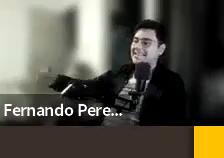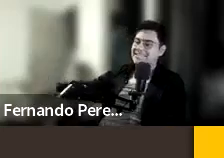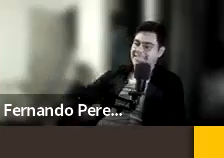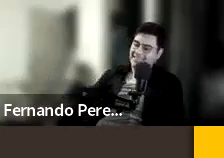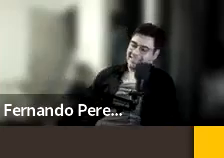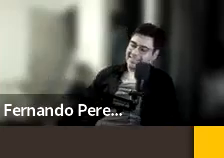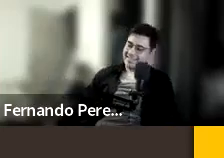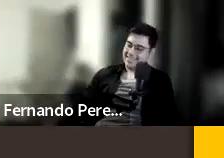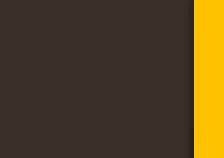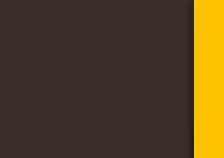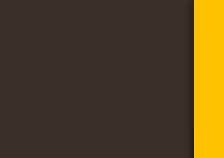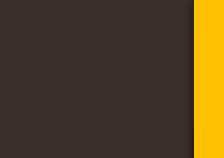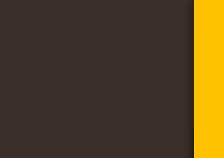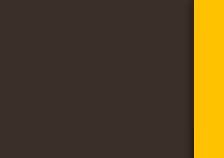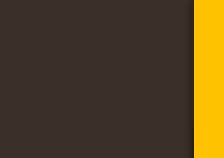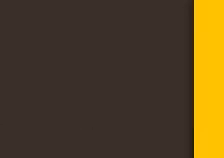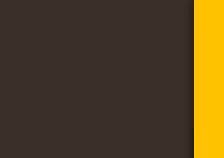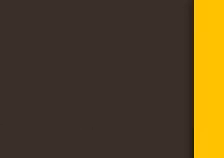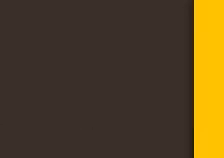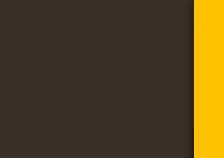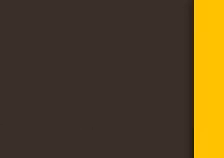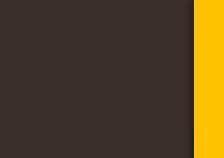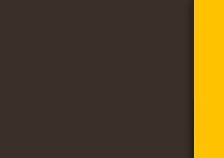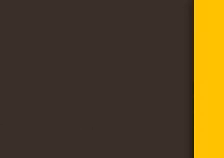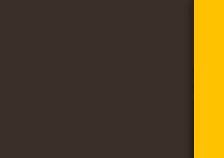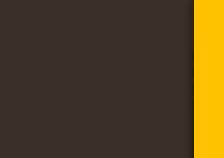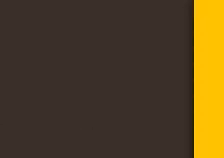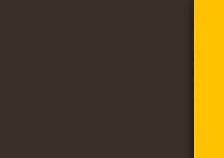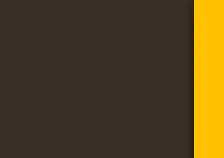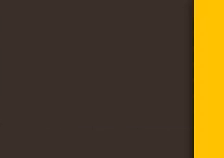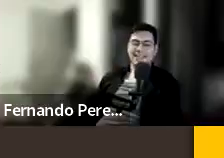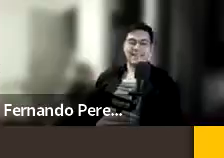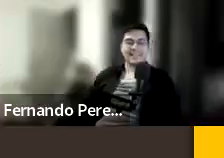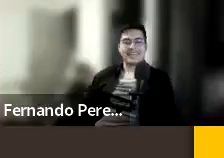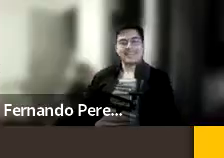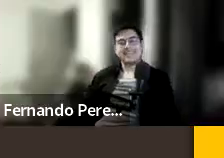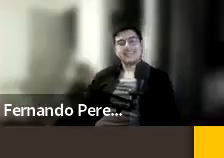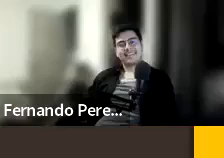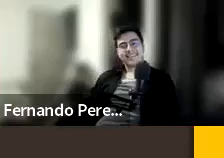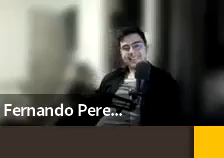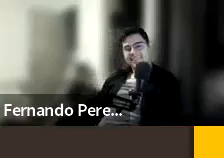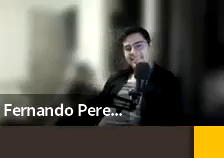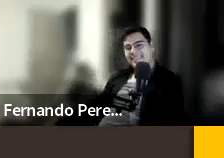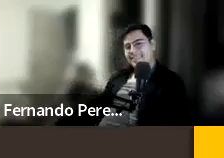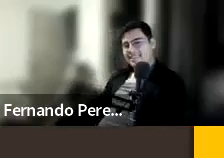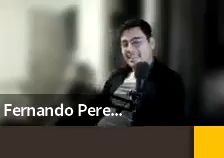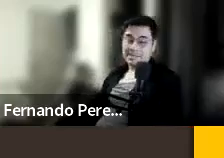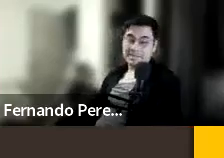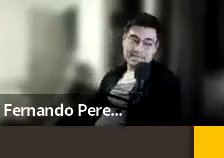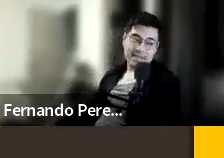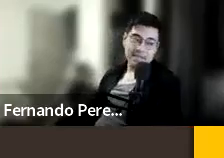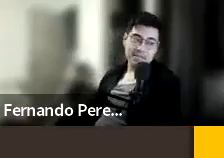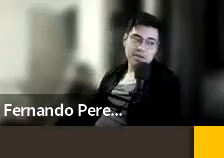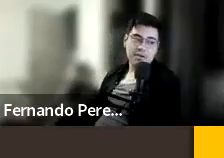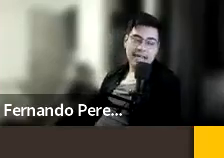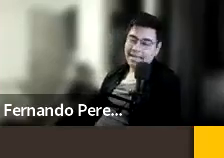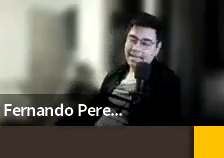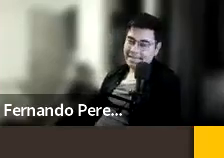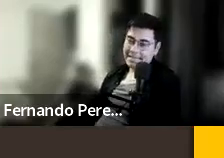ese. okay. Pero aquí es otra palabra. Es más, la vimos como aquí